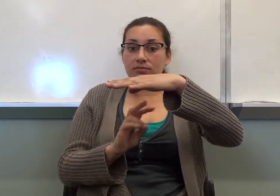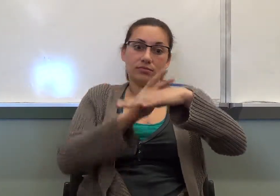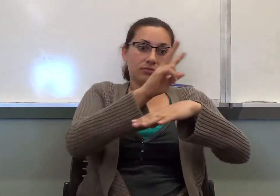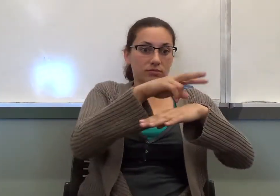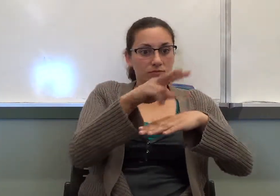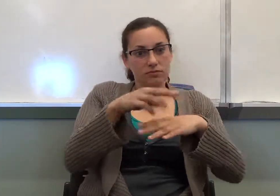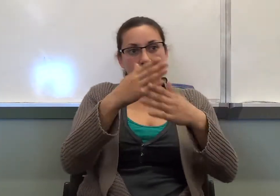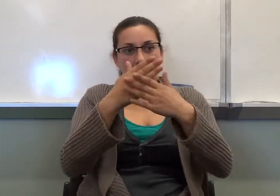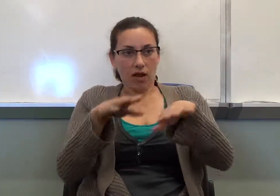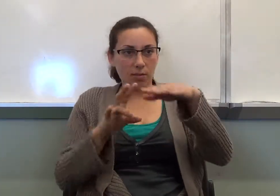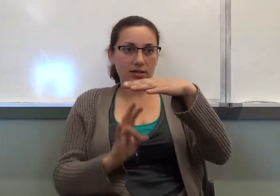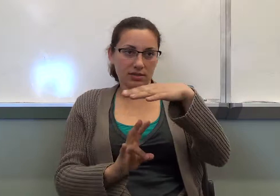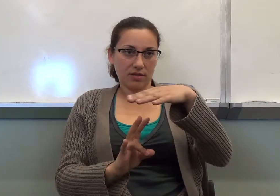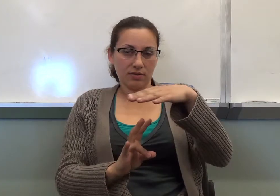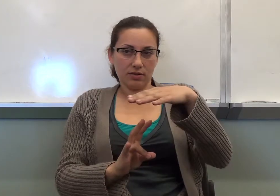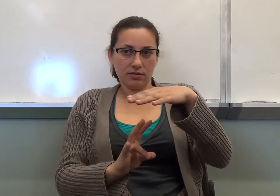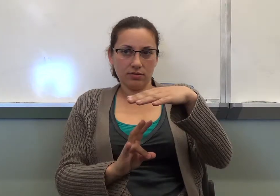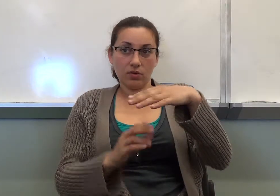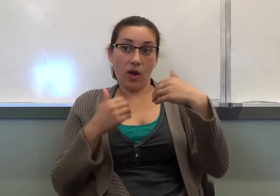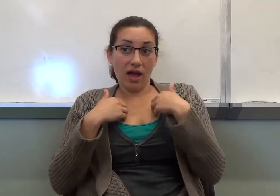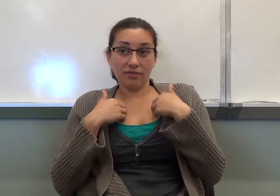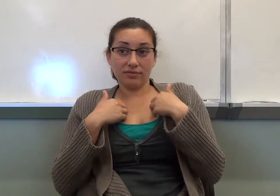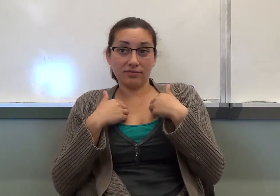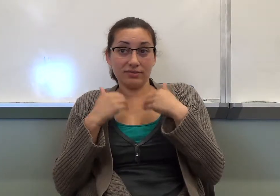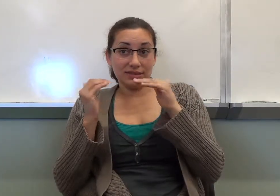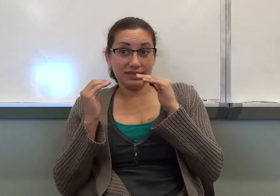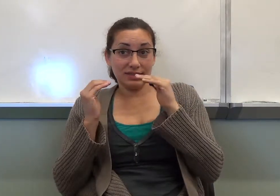So you get 3.14. And what you get for 22/7